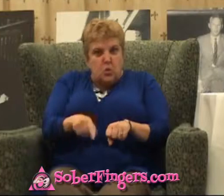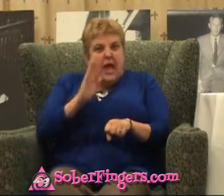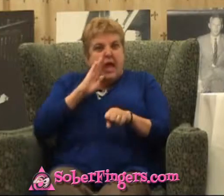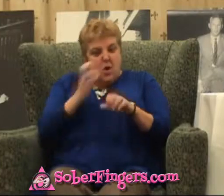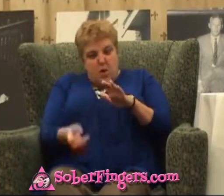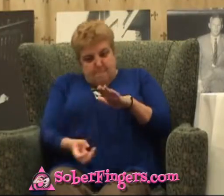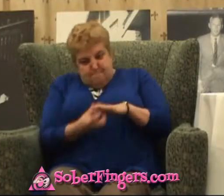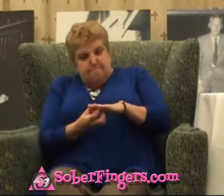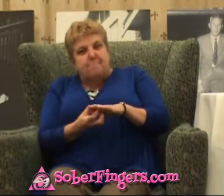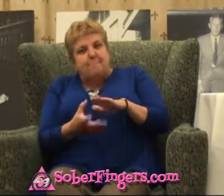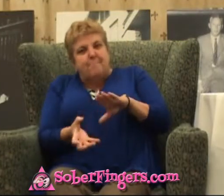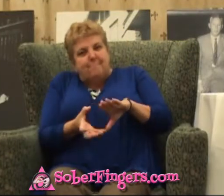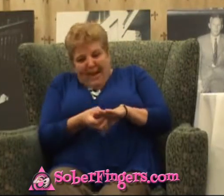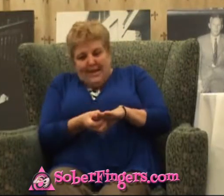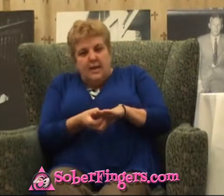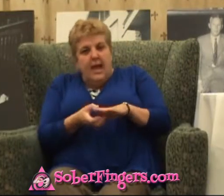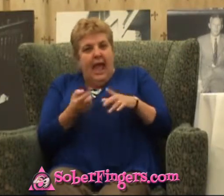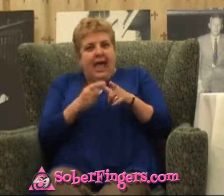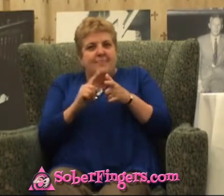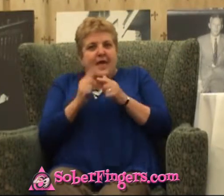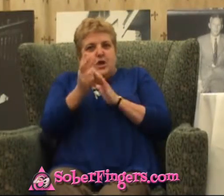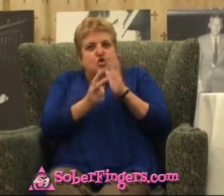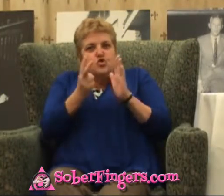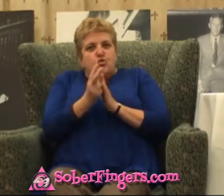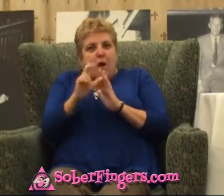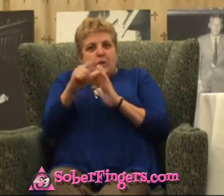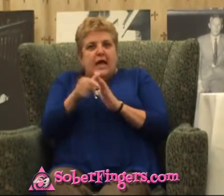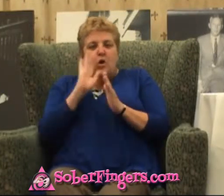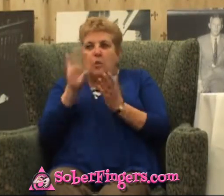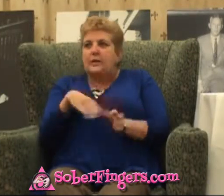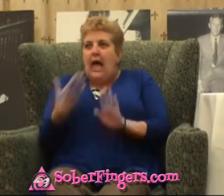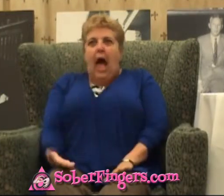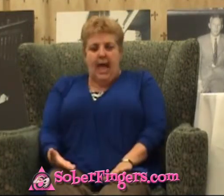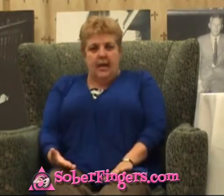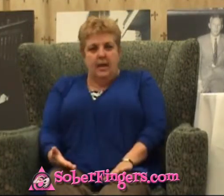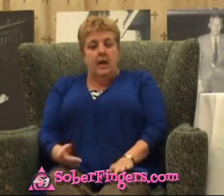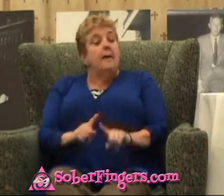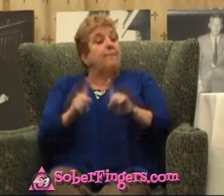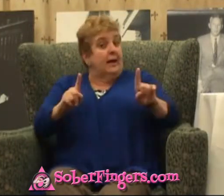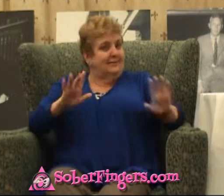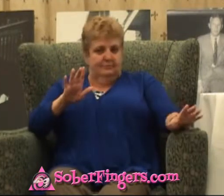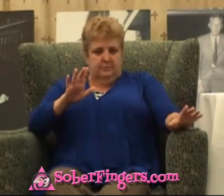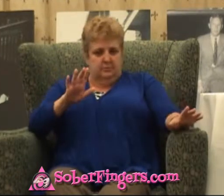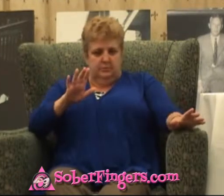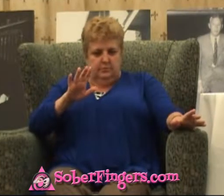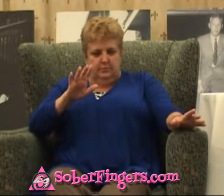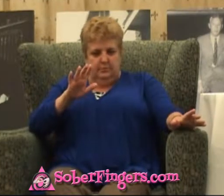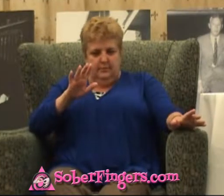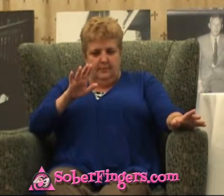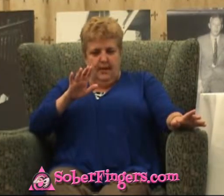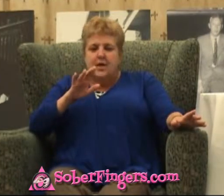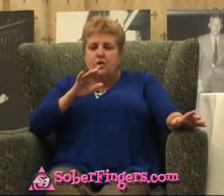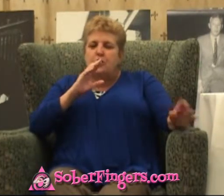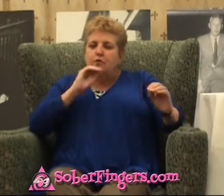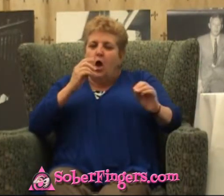bottom of your foot, and within 2 hours you will be dead. But you guys have taught me not to listen to that voice